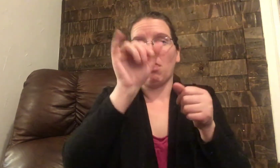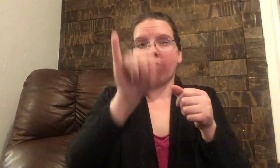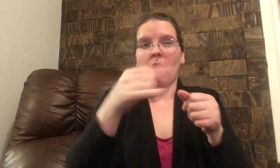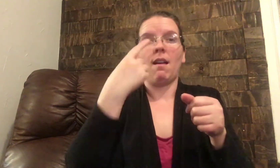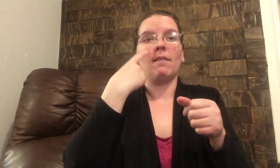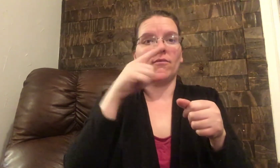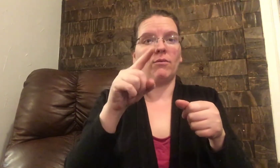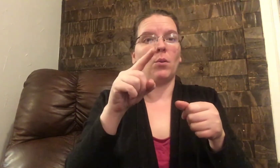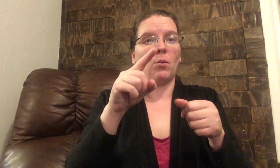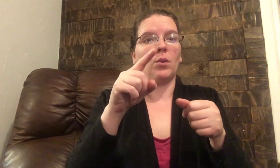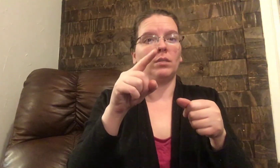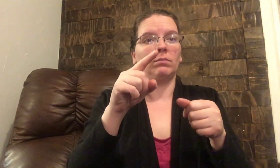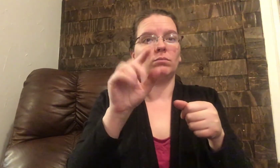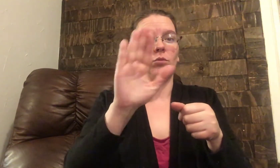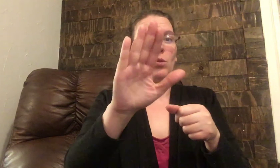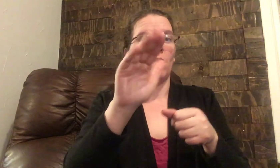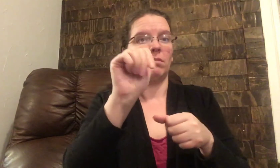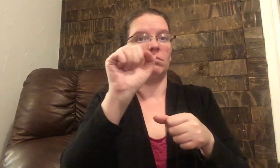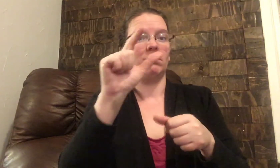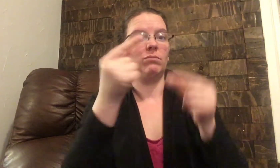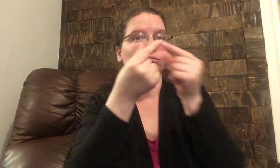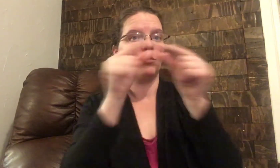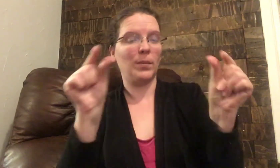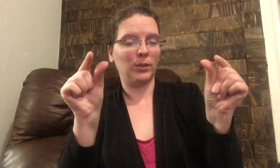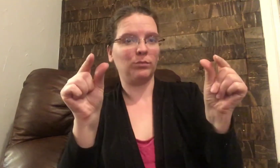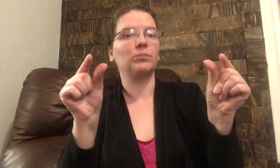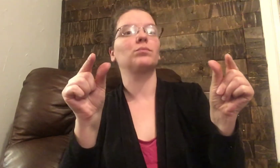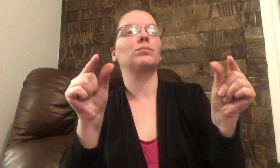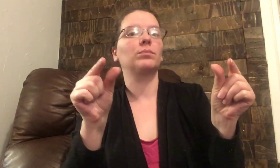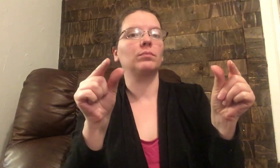So remember that for your ASL grammar,